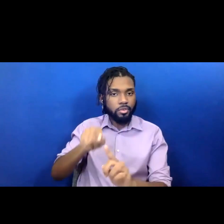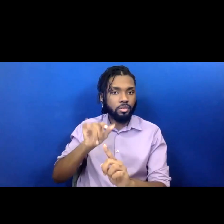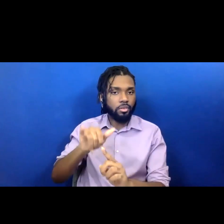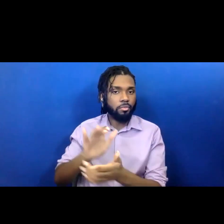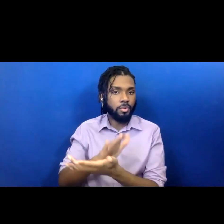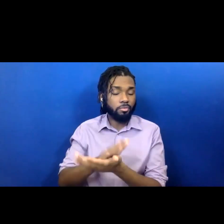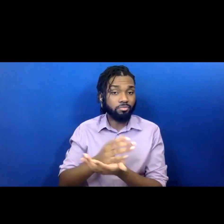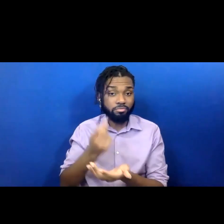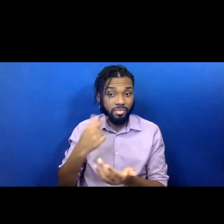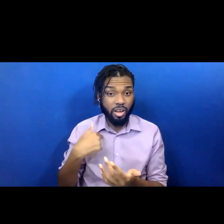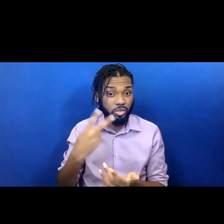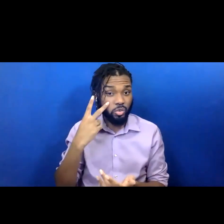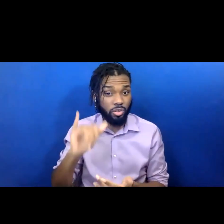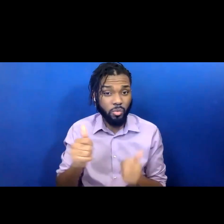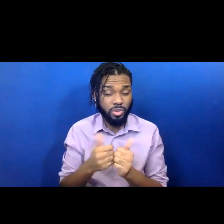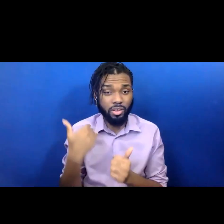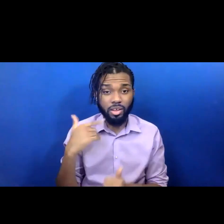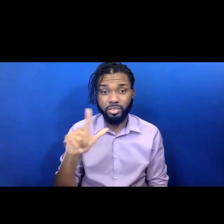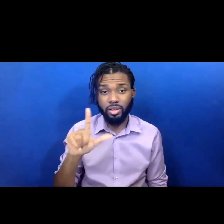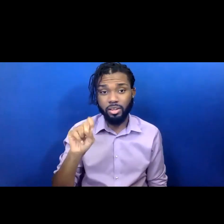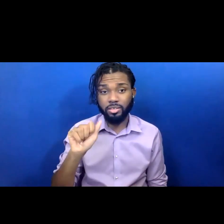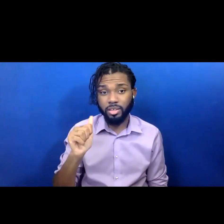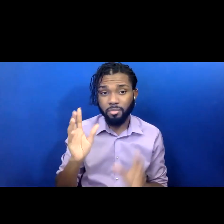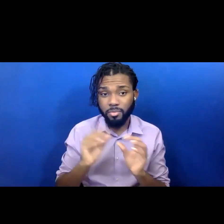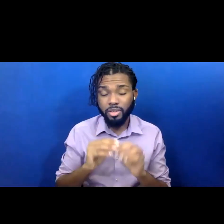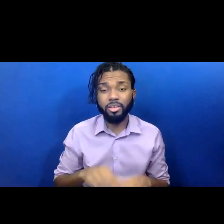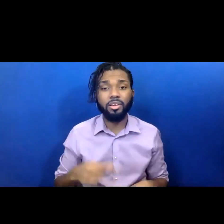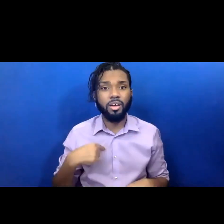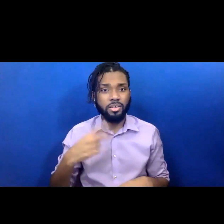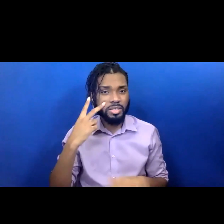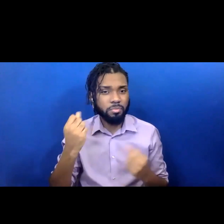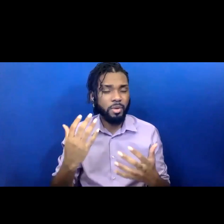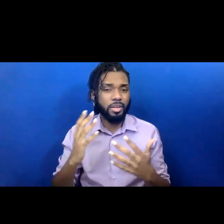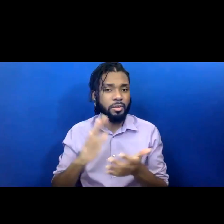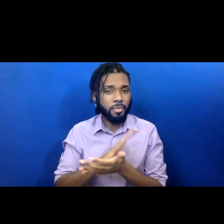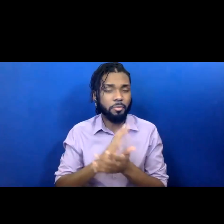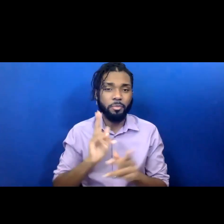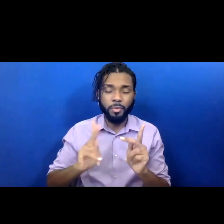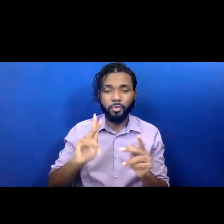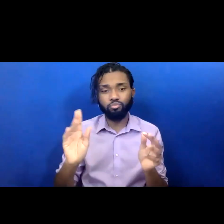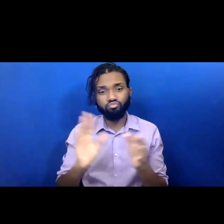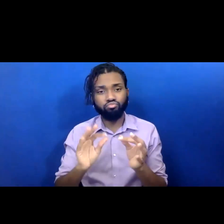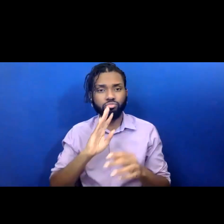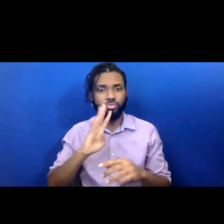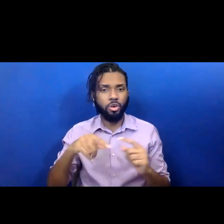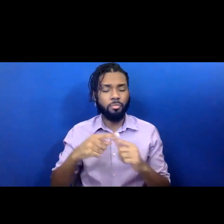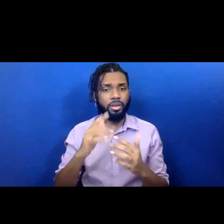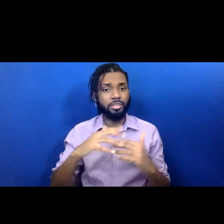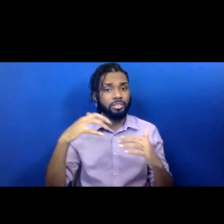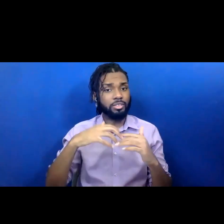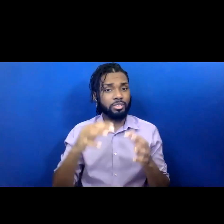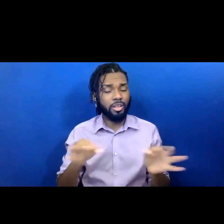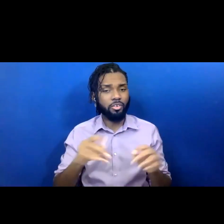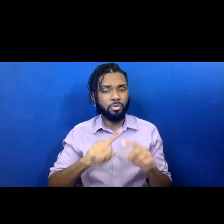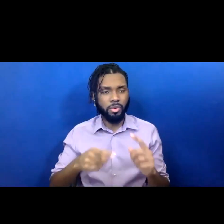at the last LSA meeting, where I continued to see a number of papers where people were talking about Indigenous languages in ways that were completely removed from